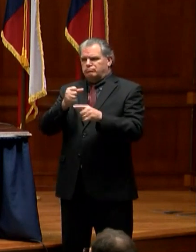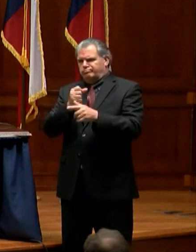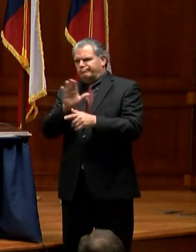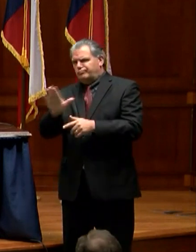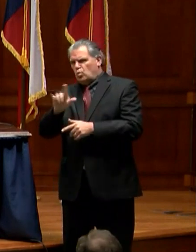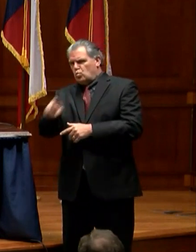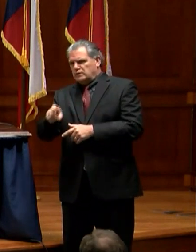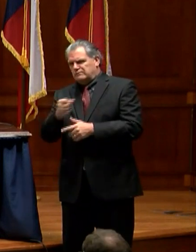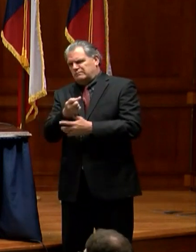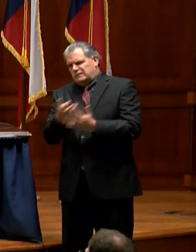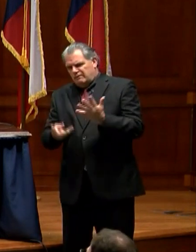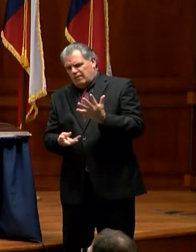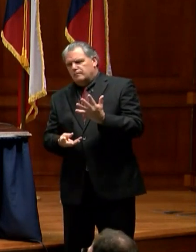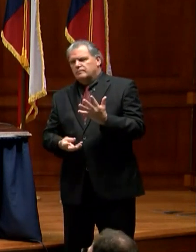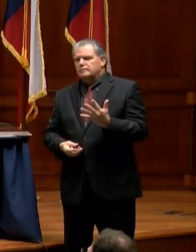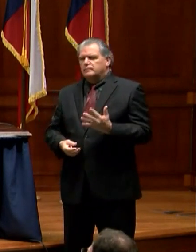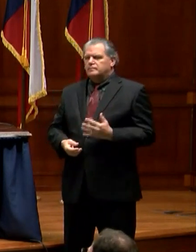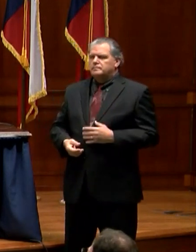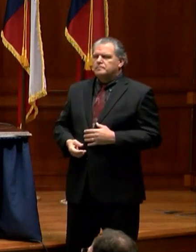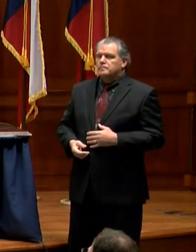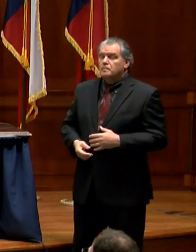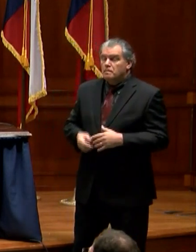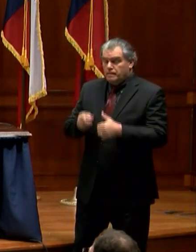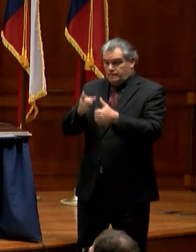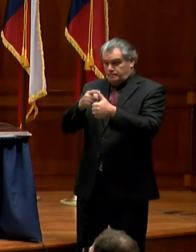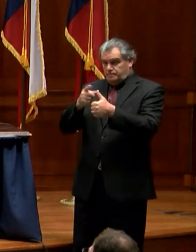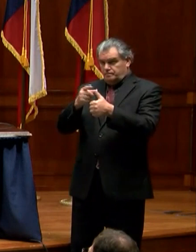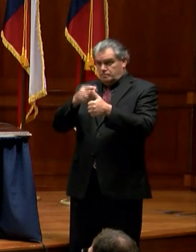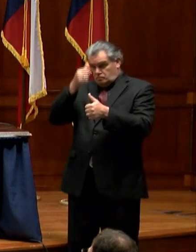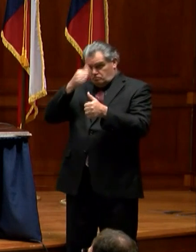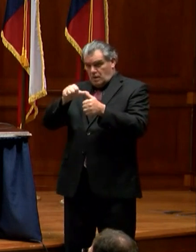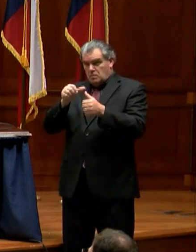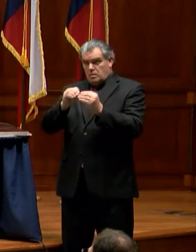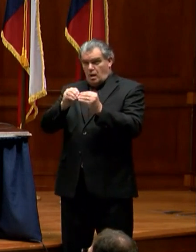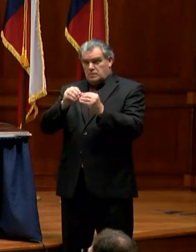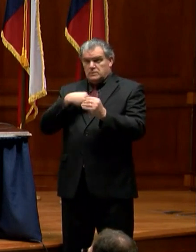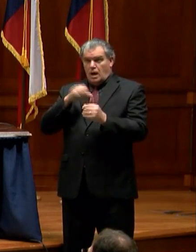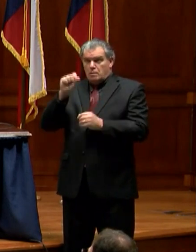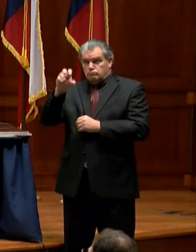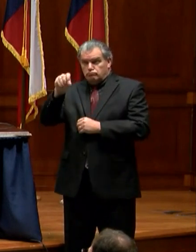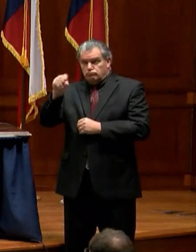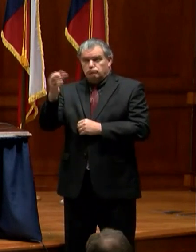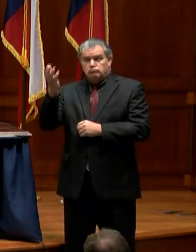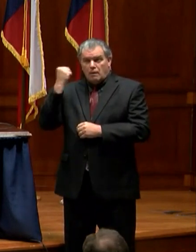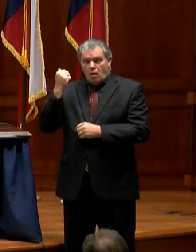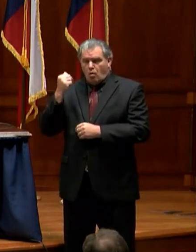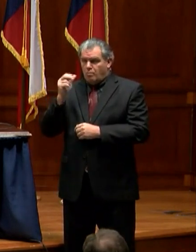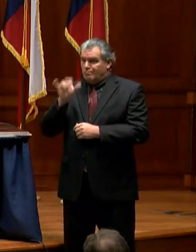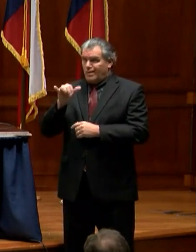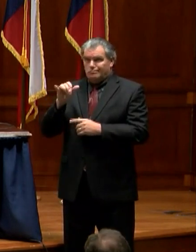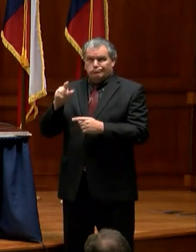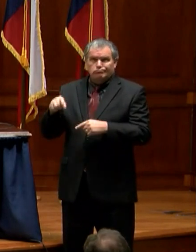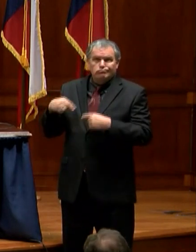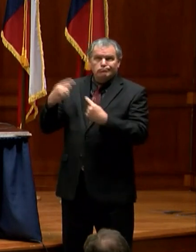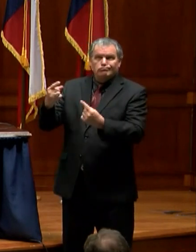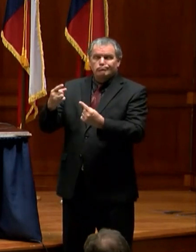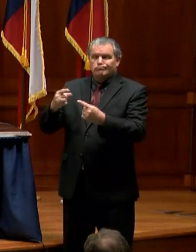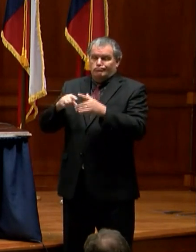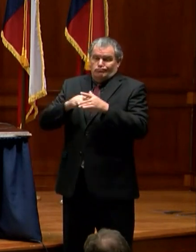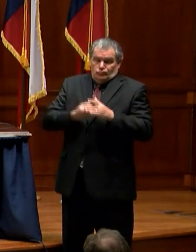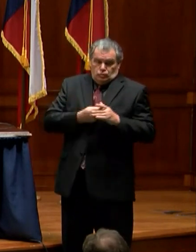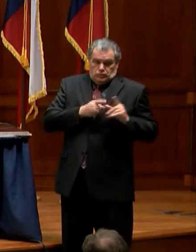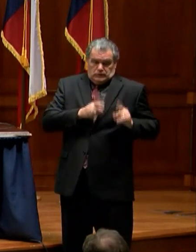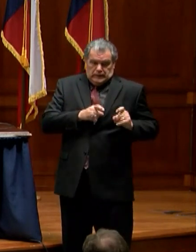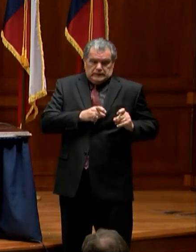things. One, very importantly, remember the numbers I gave you earlier, which have remained true from the beginning of our testing until